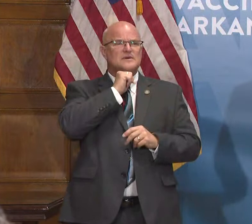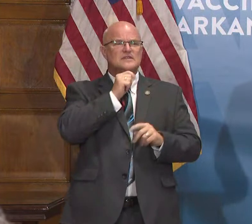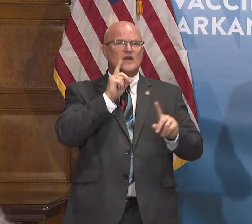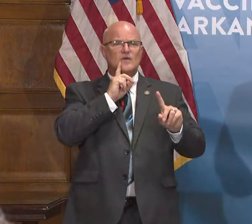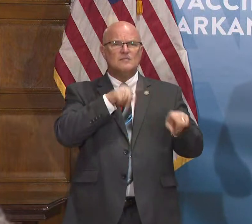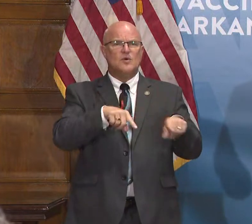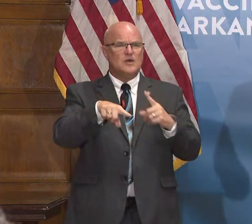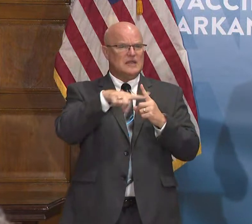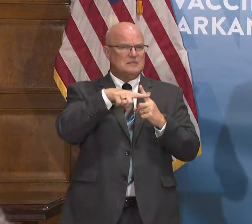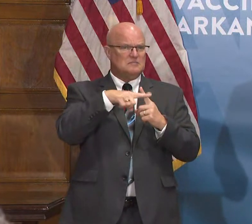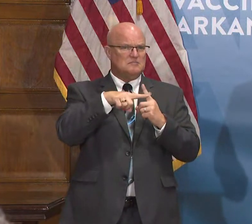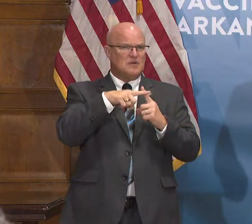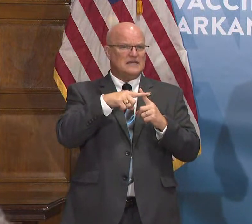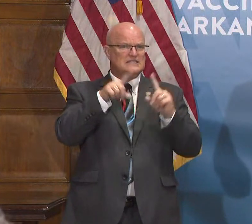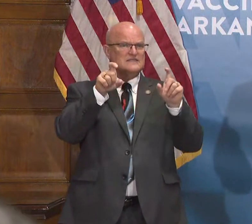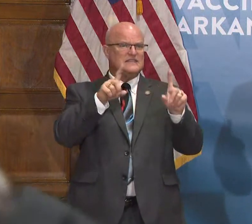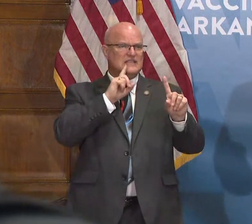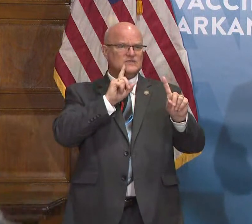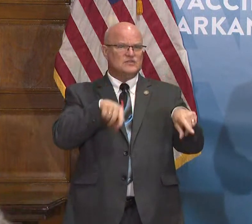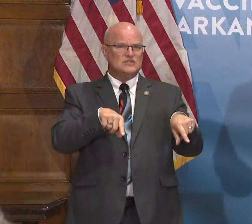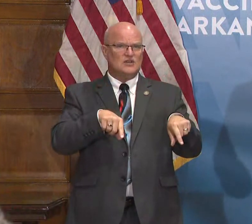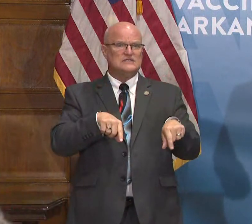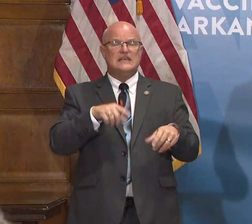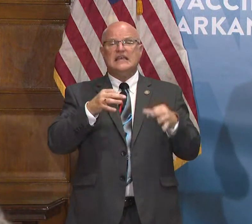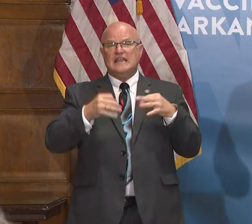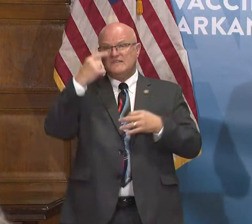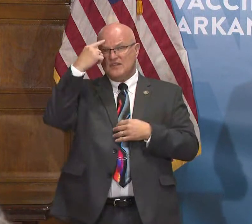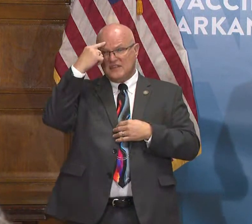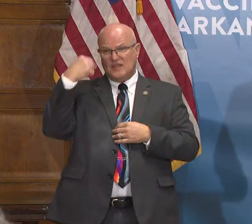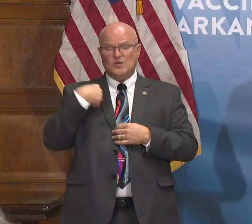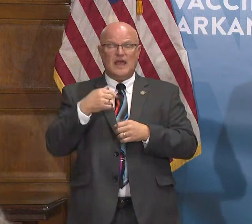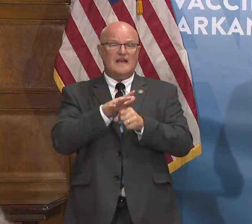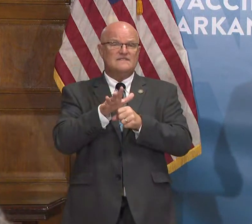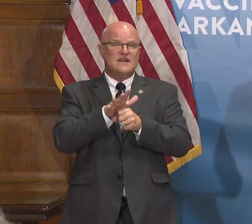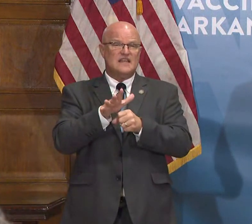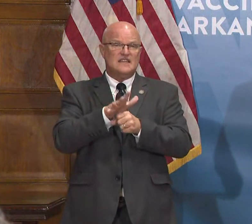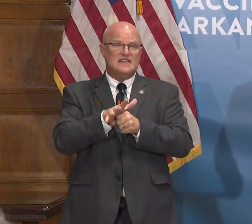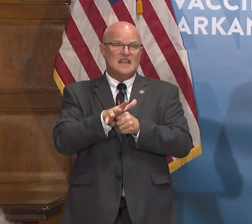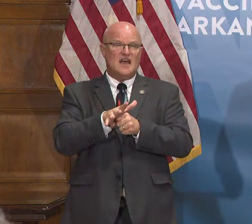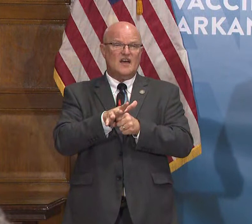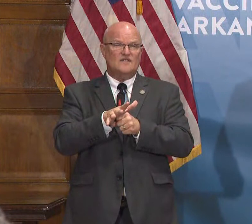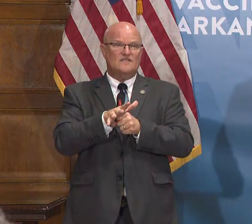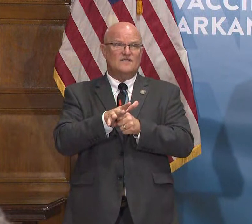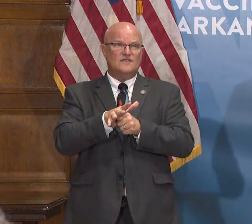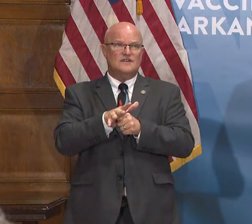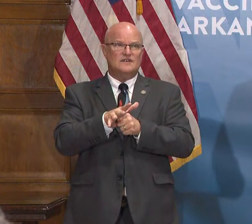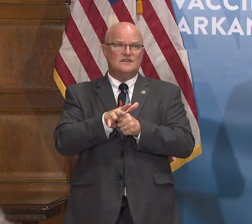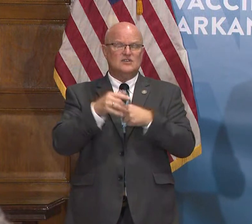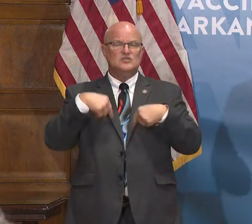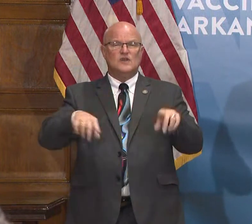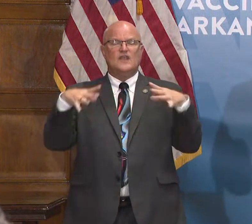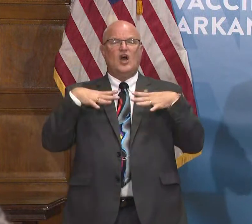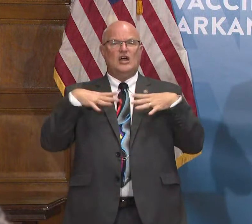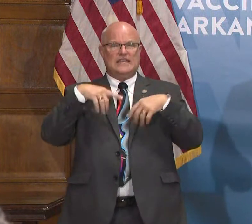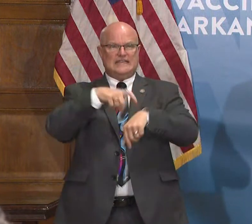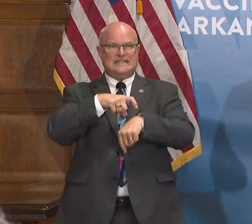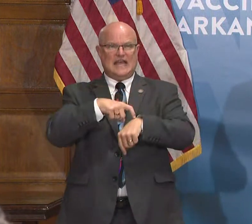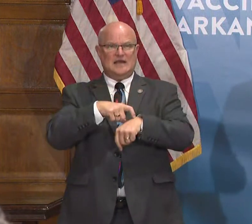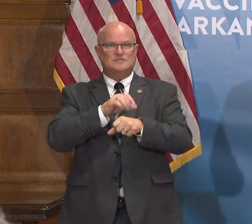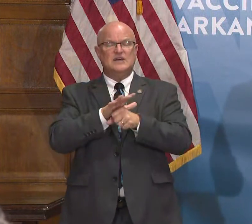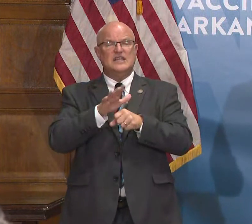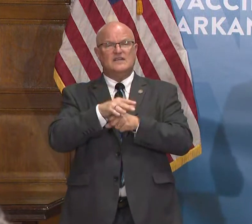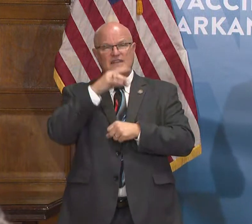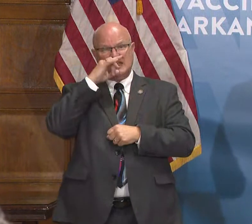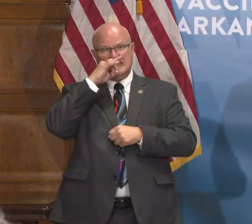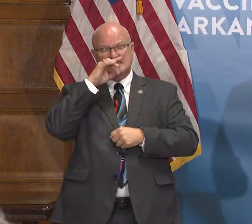reporting positive test results? And if you think we'll have enough, during the holiday time, enough of these